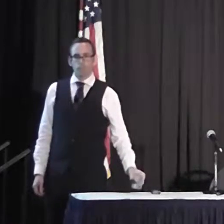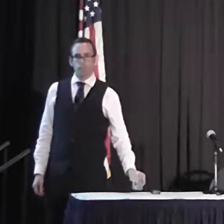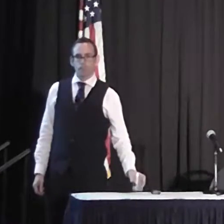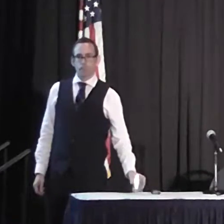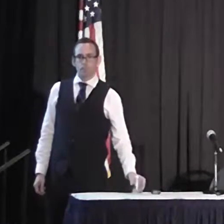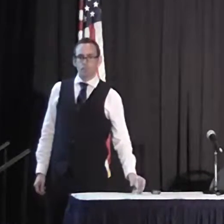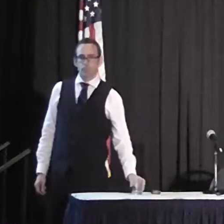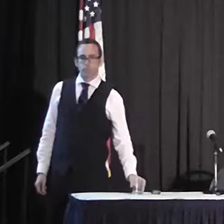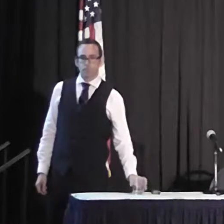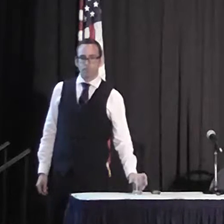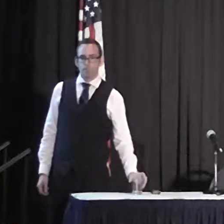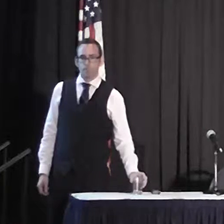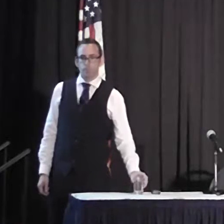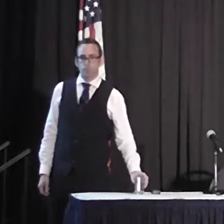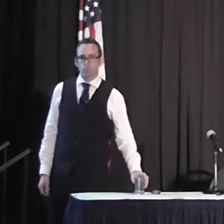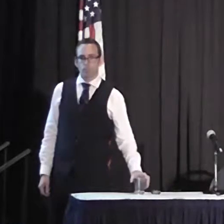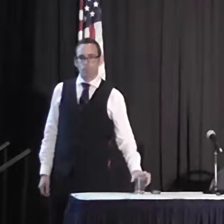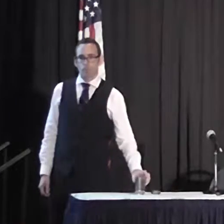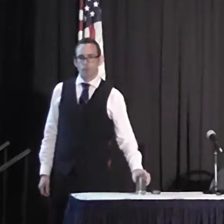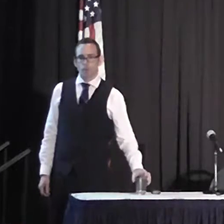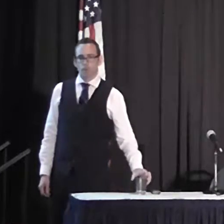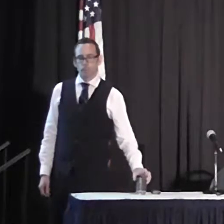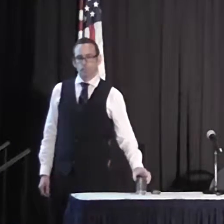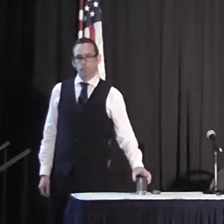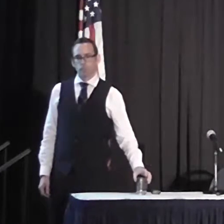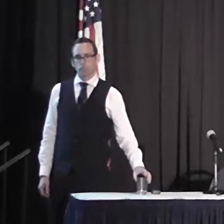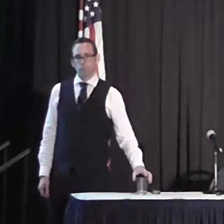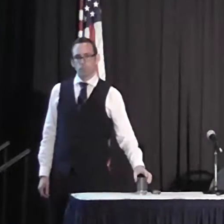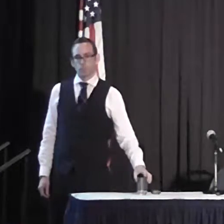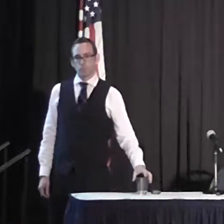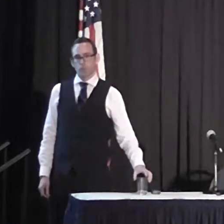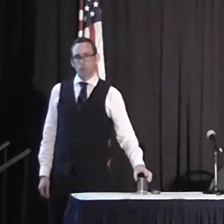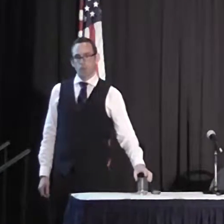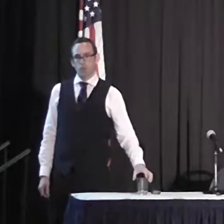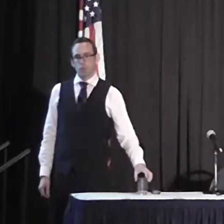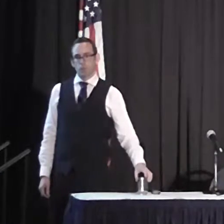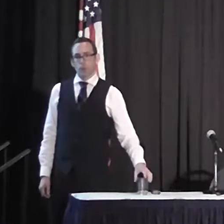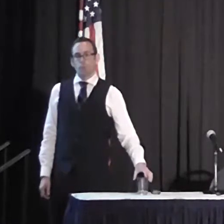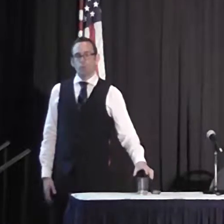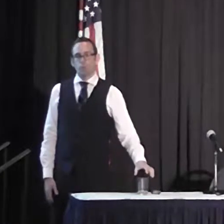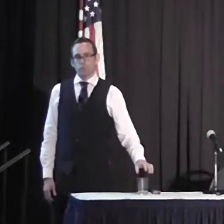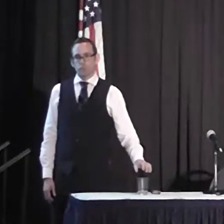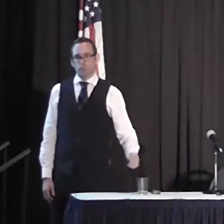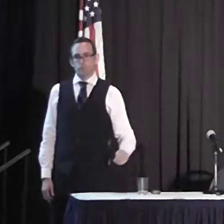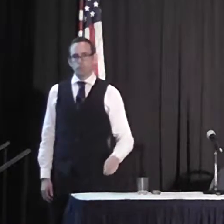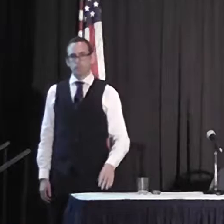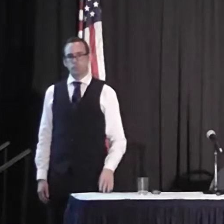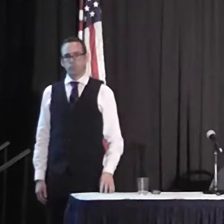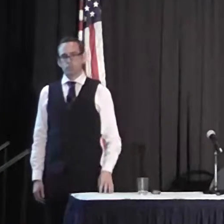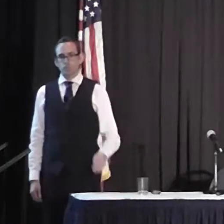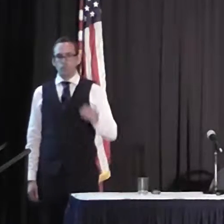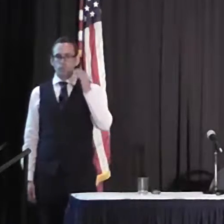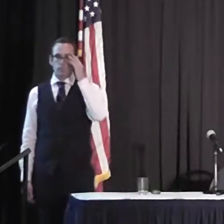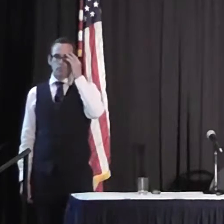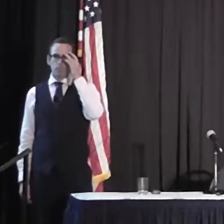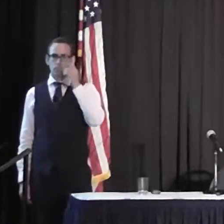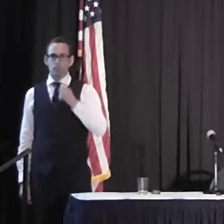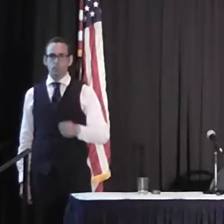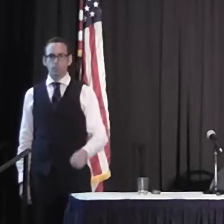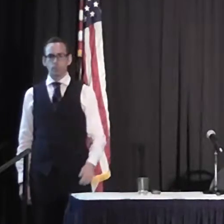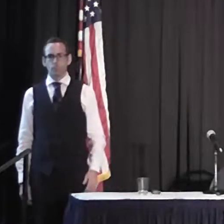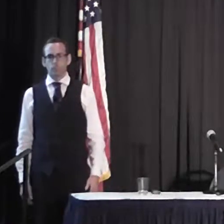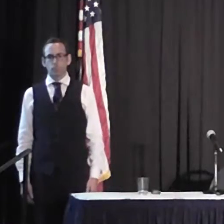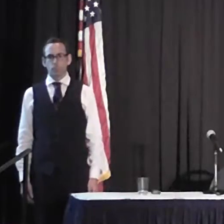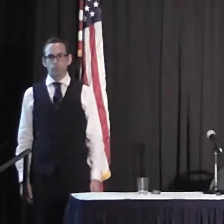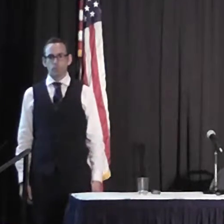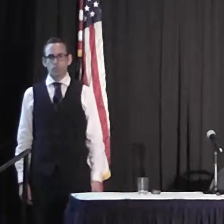high sulfur that's going to have to be sulfured at a discount so that you're really putting a light product on the market? And how much of what they produce is actually getting to the